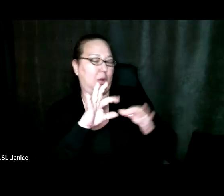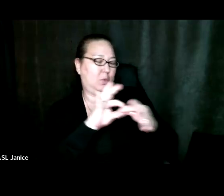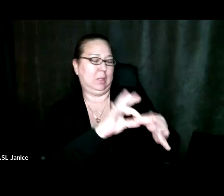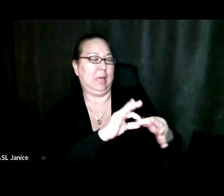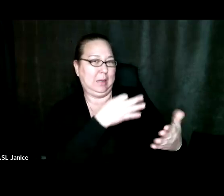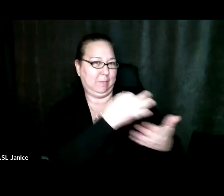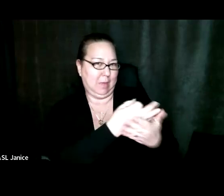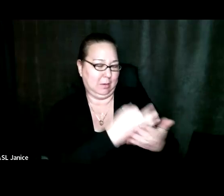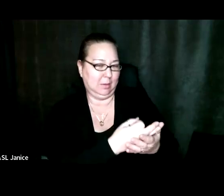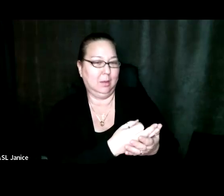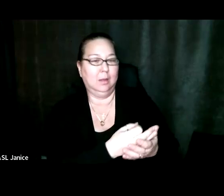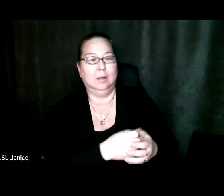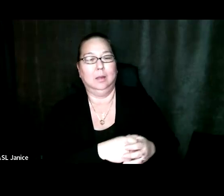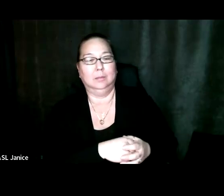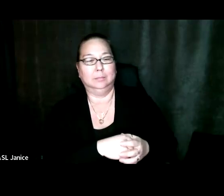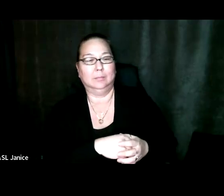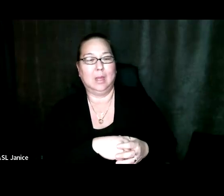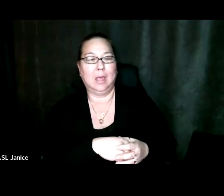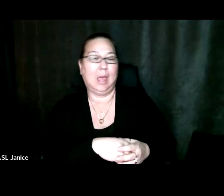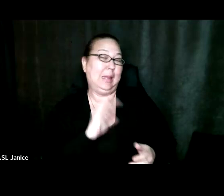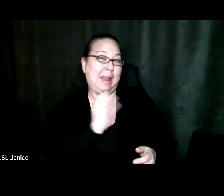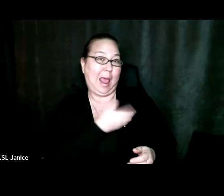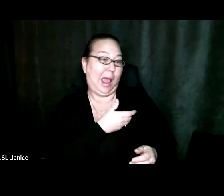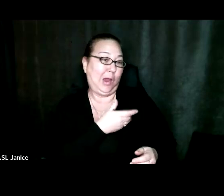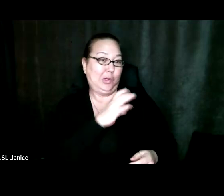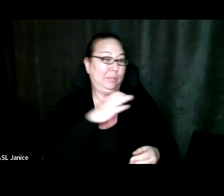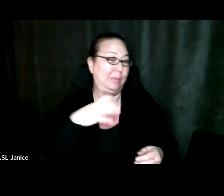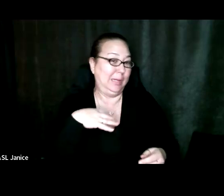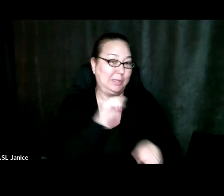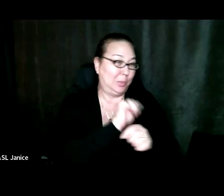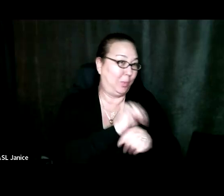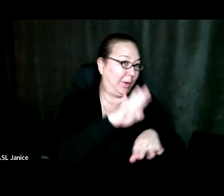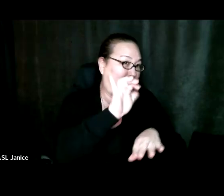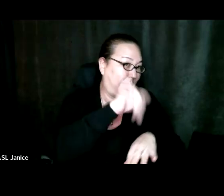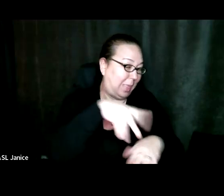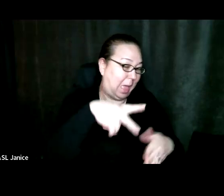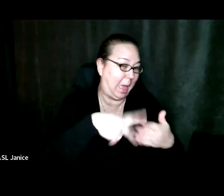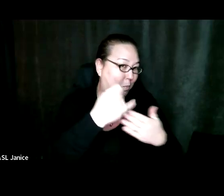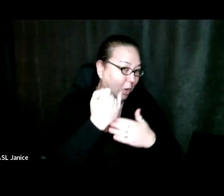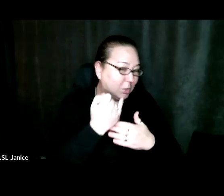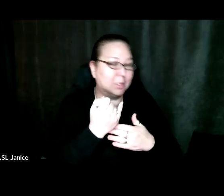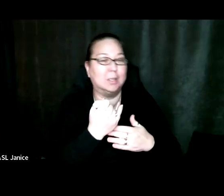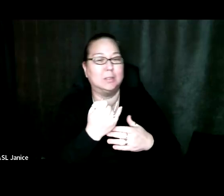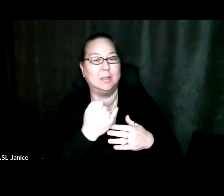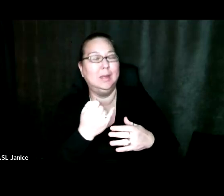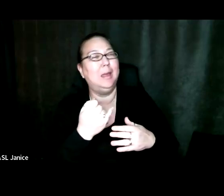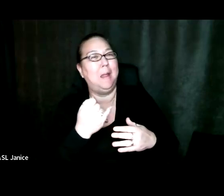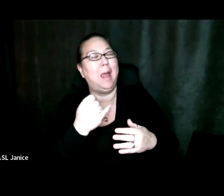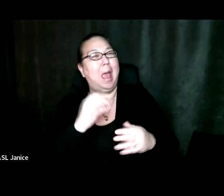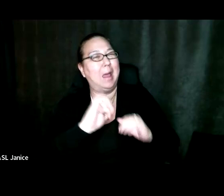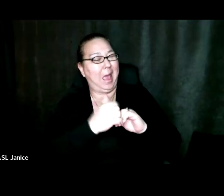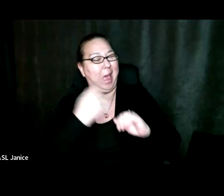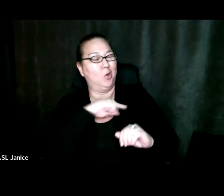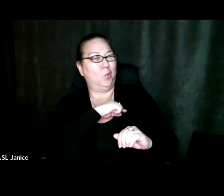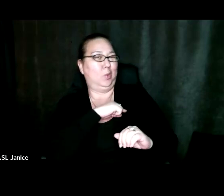with our steering committee that worked on this project and others, has been how do we define equity and how do we ensure that we're meeting and